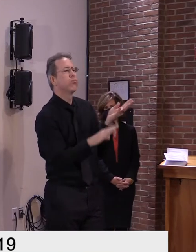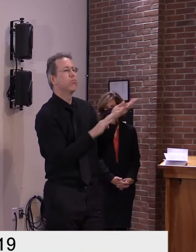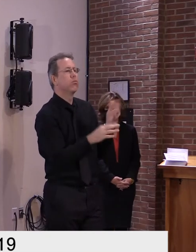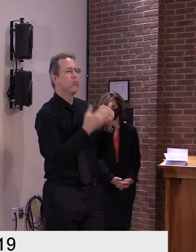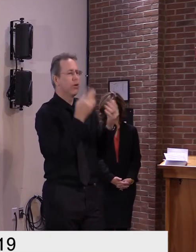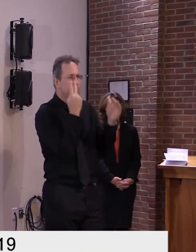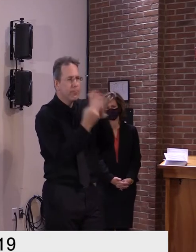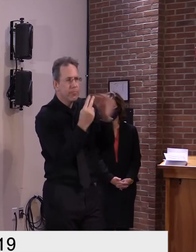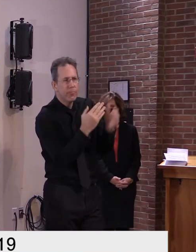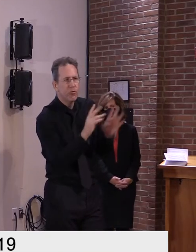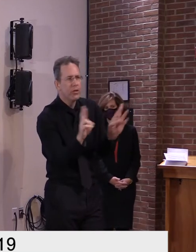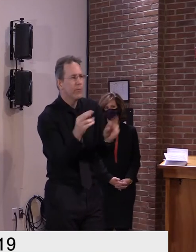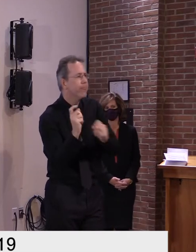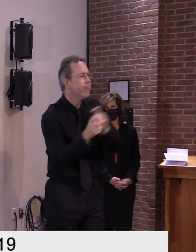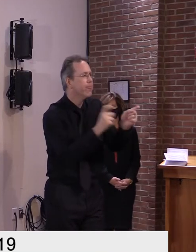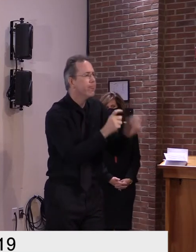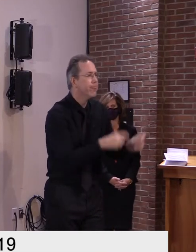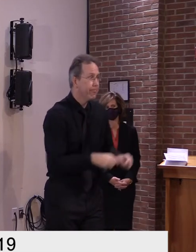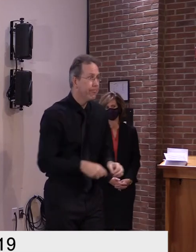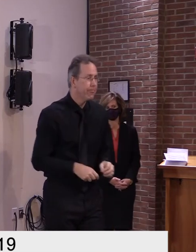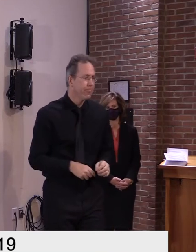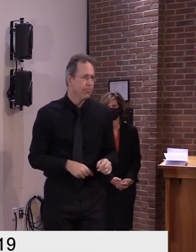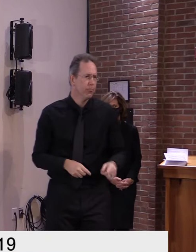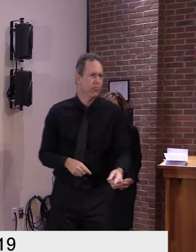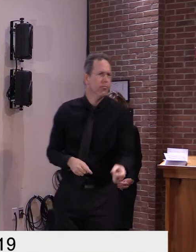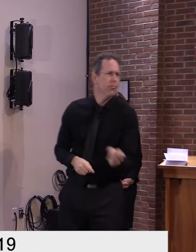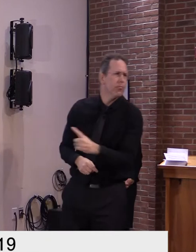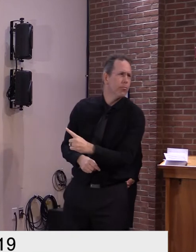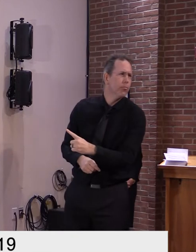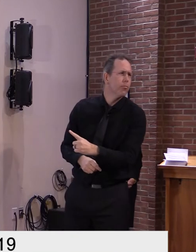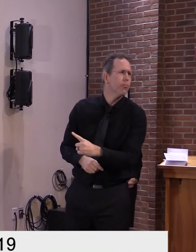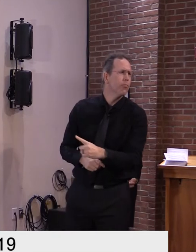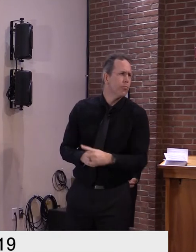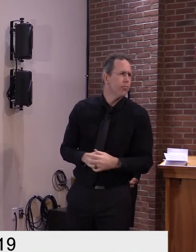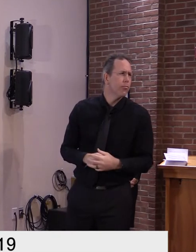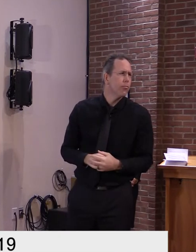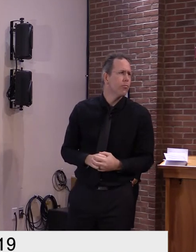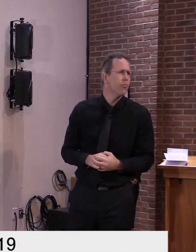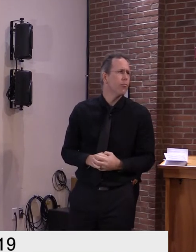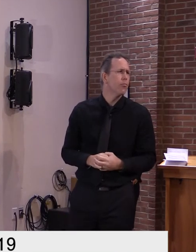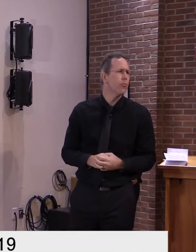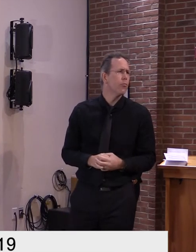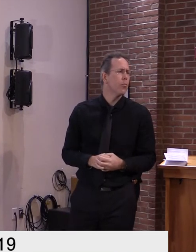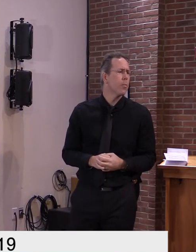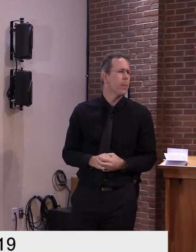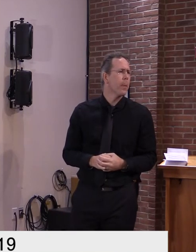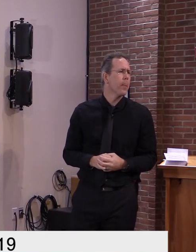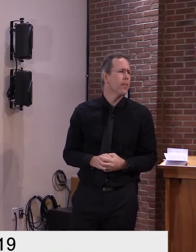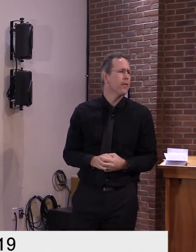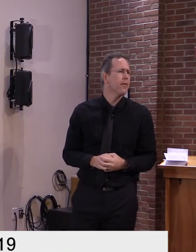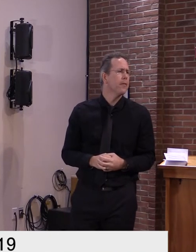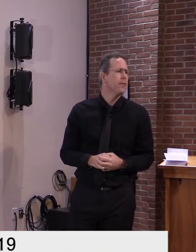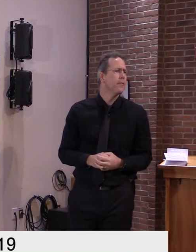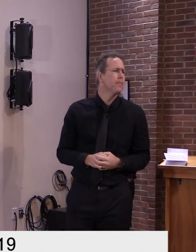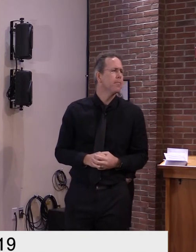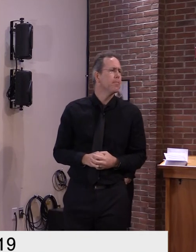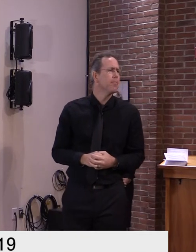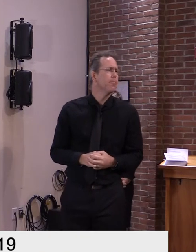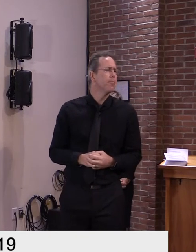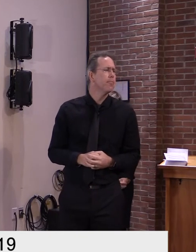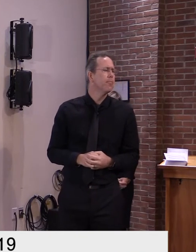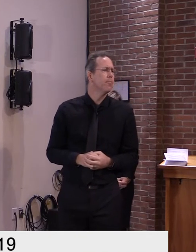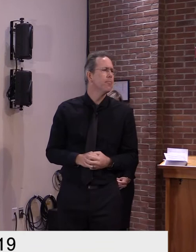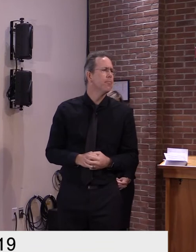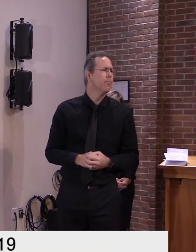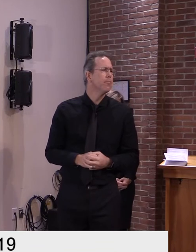Okay. My understanding is that long-term care batch was two of those